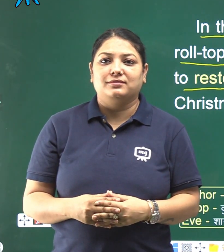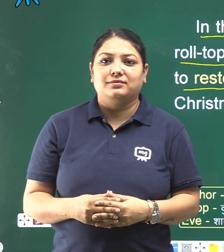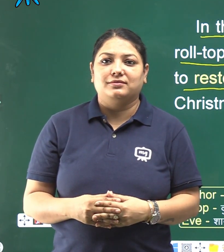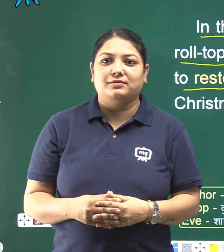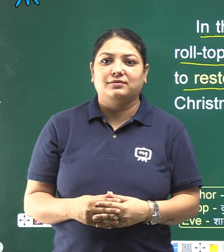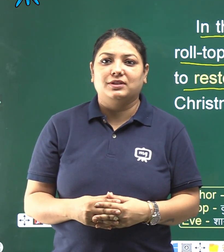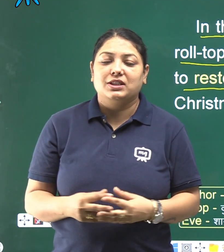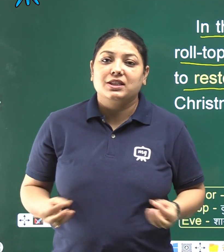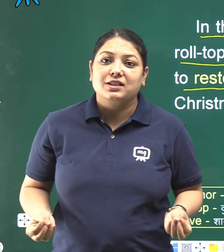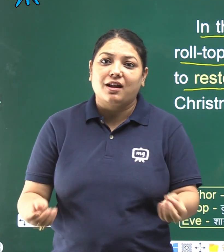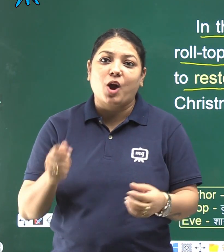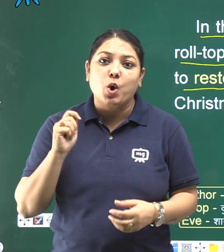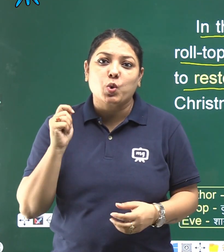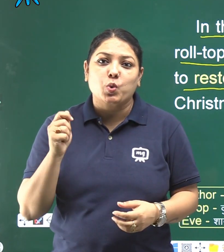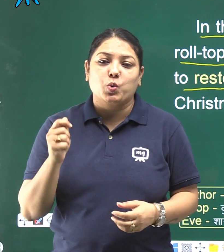start working on it